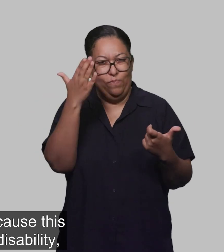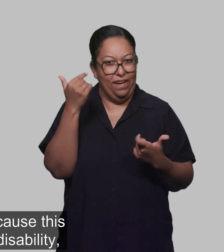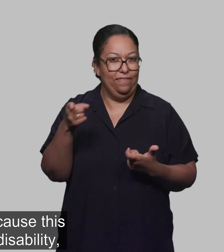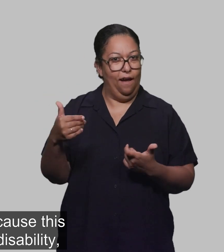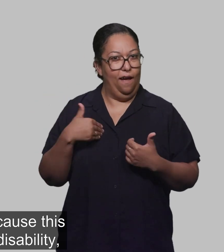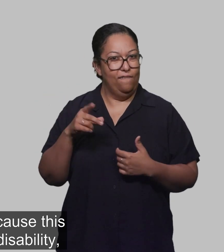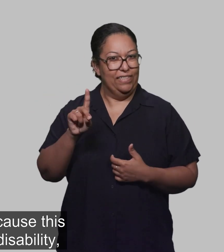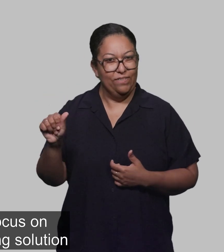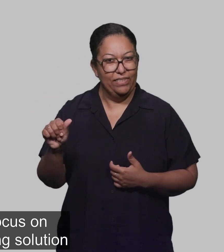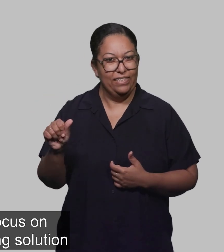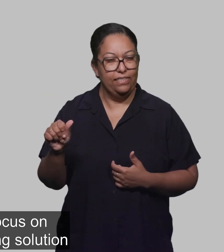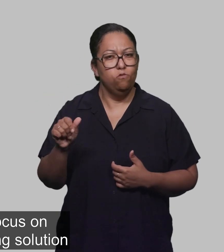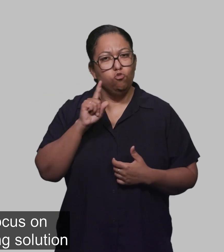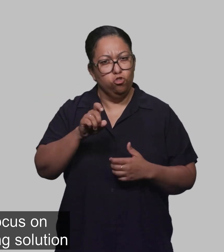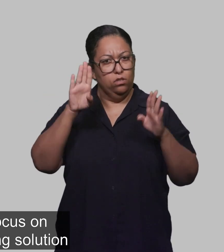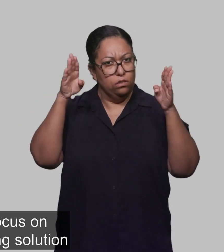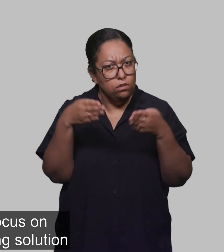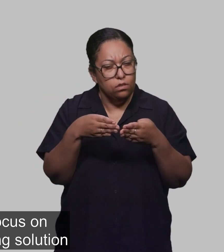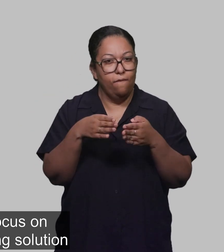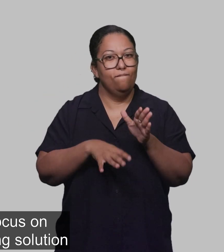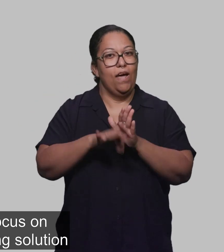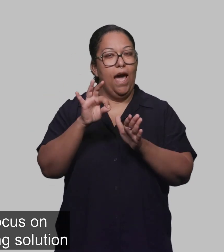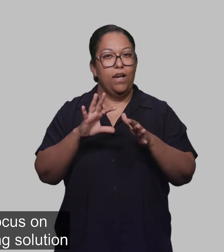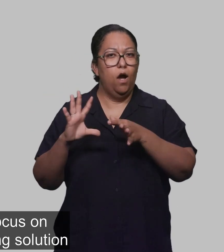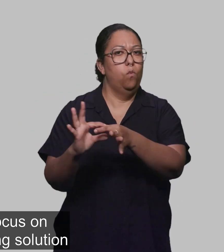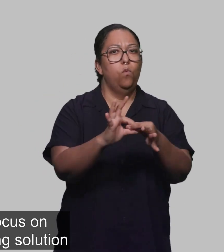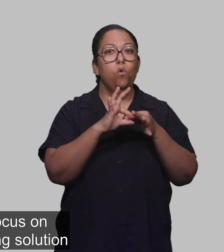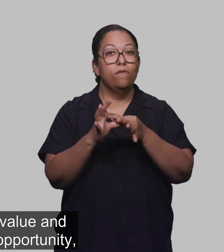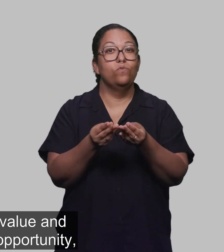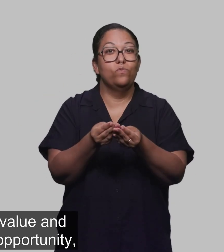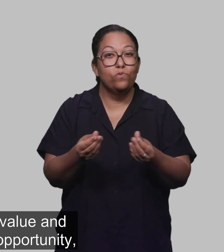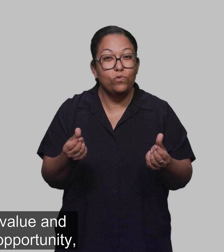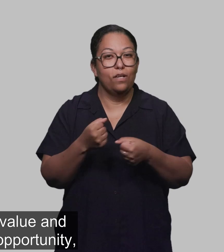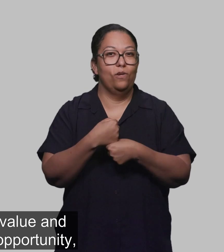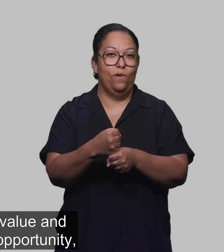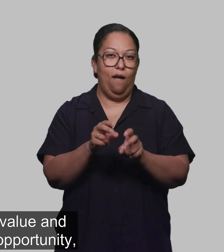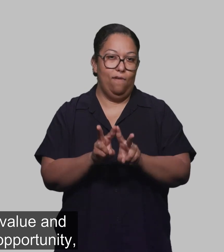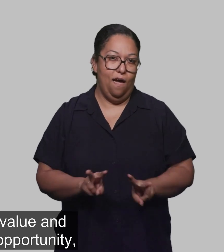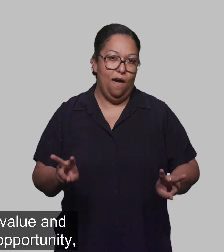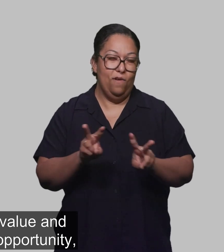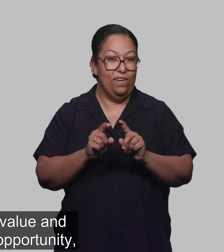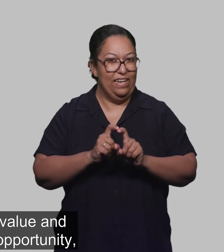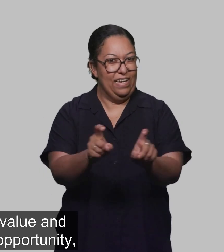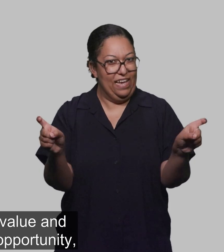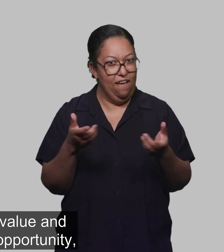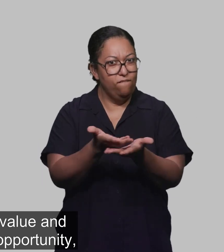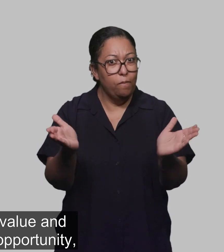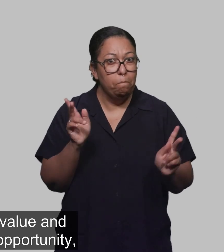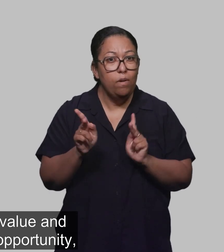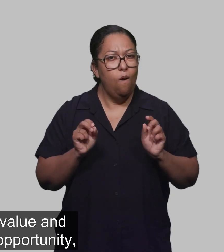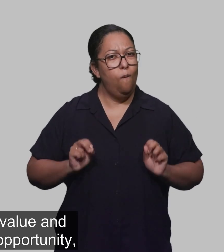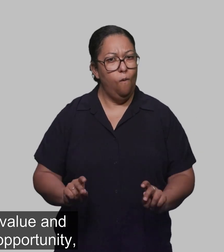has a disability, we should focus on finding a unifying solution that will create value and give people